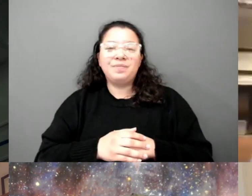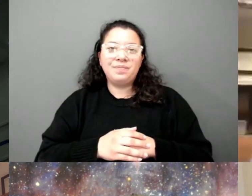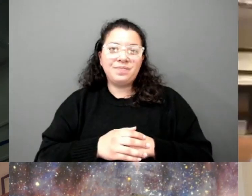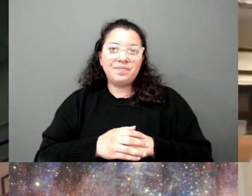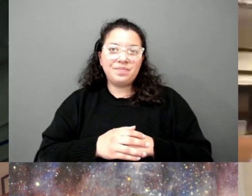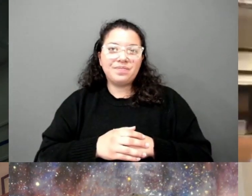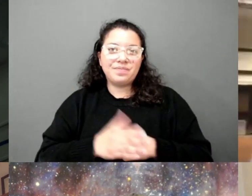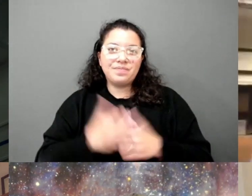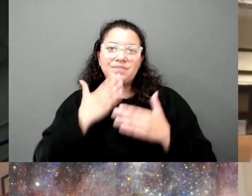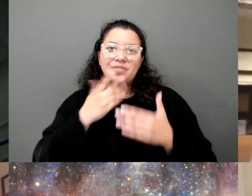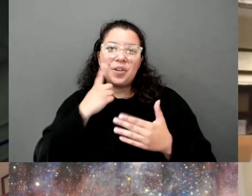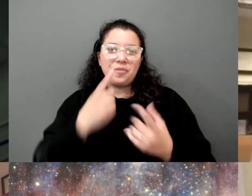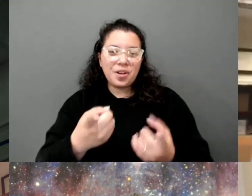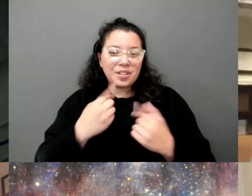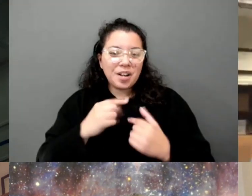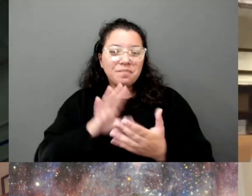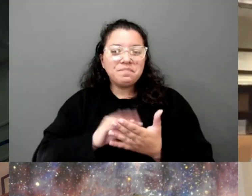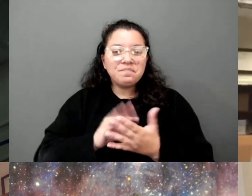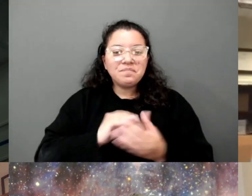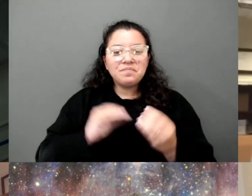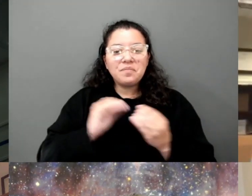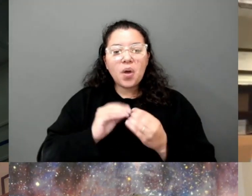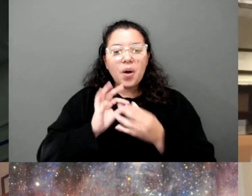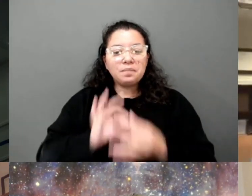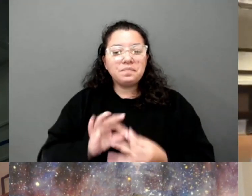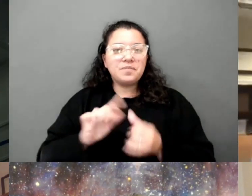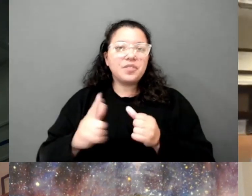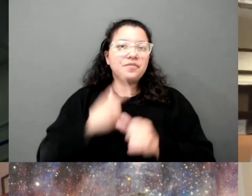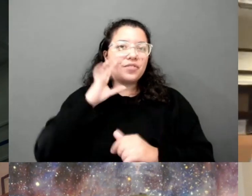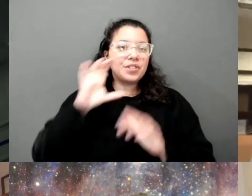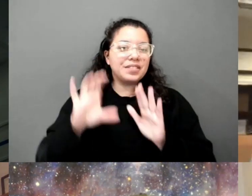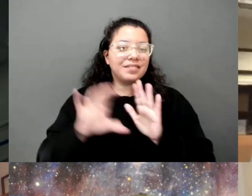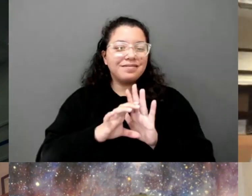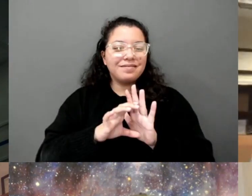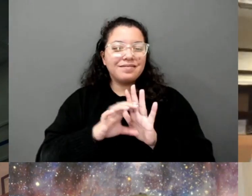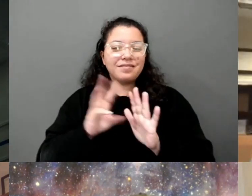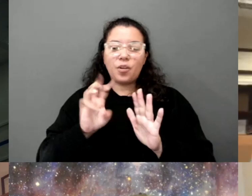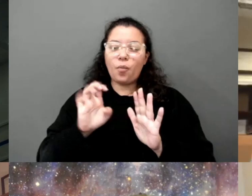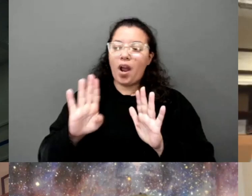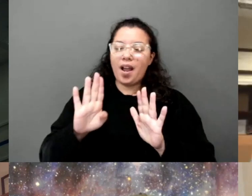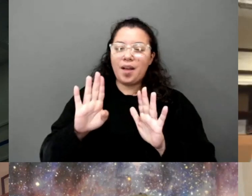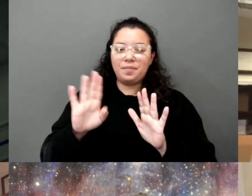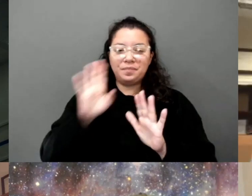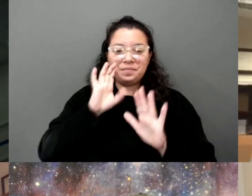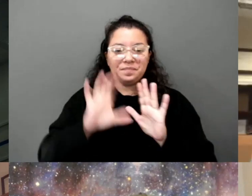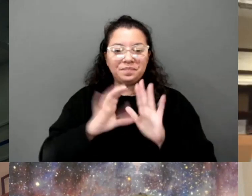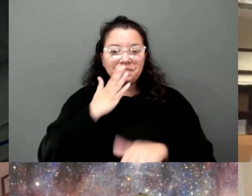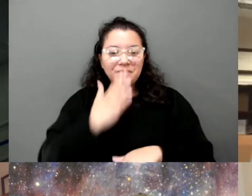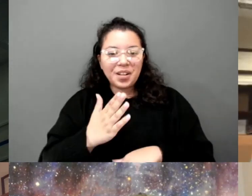more about Webb's first images and what Webb will do to unfold the